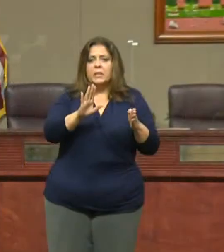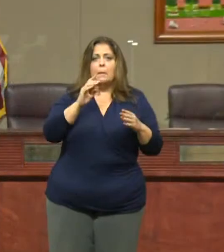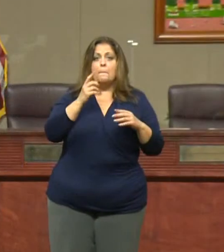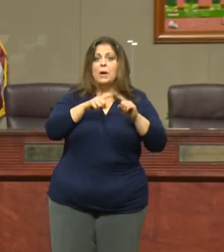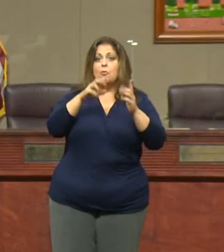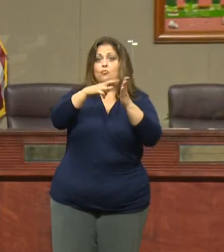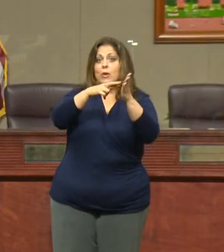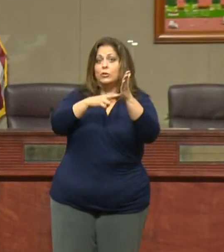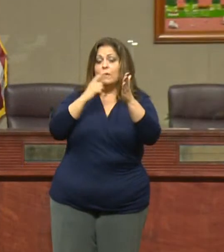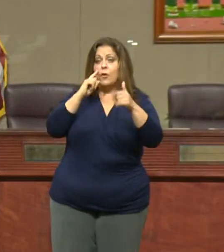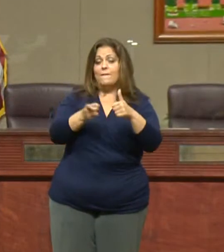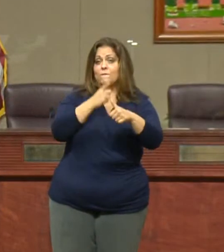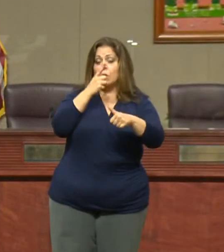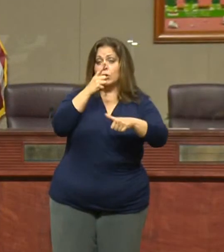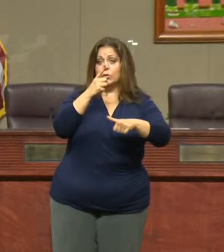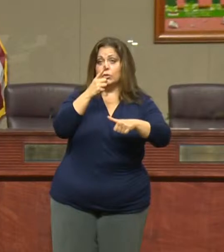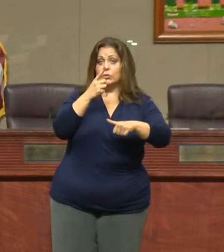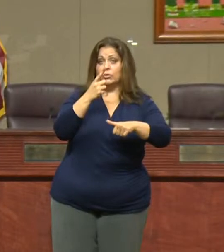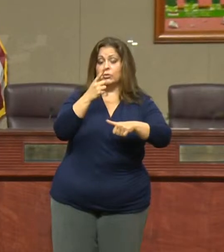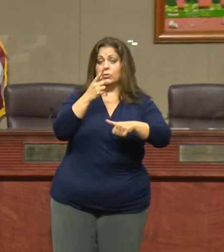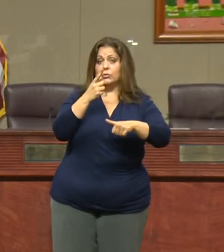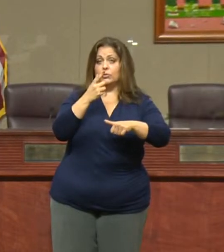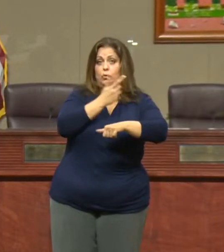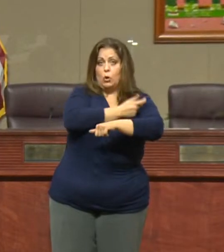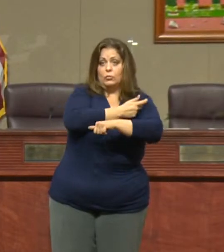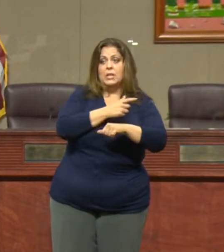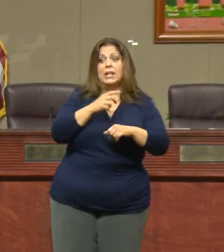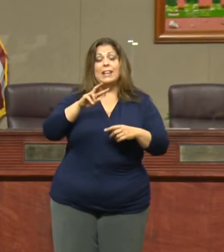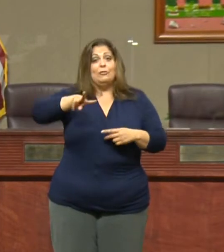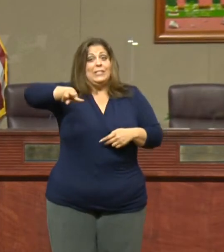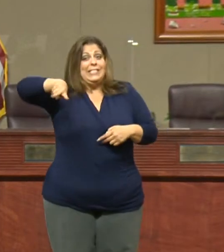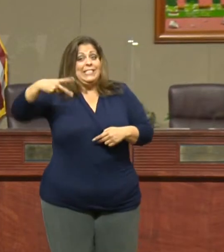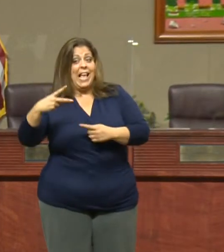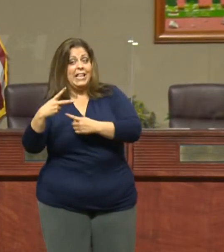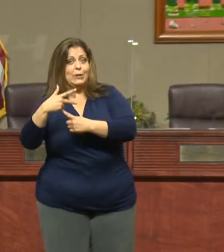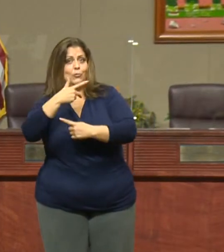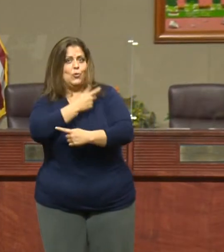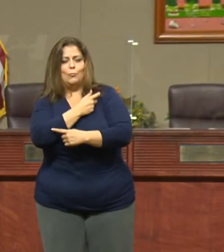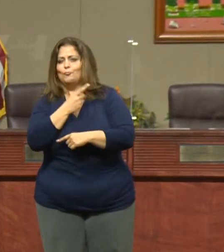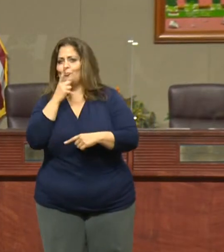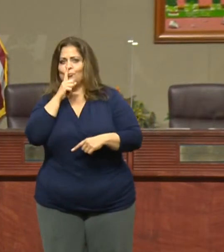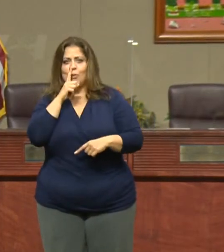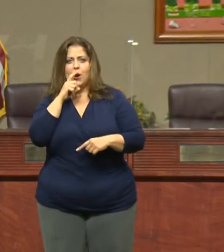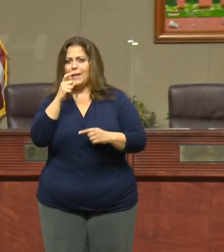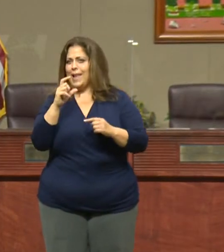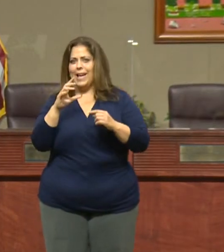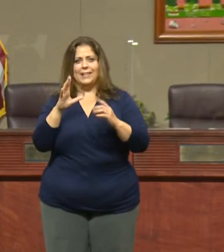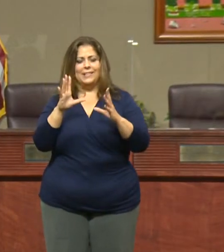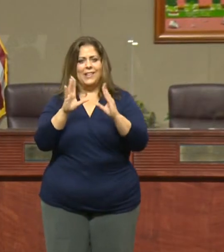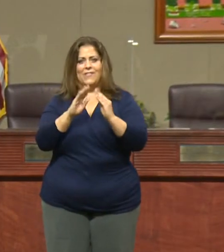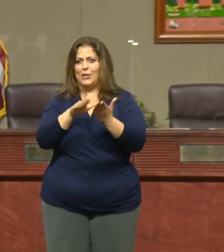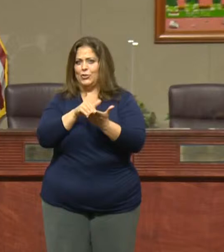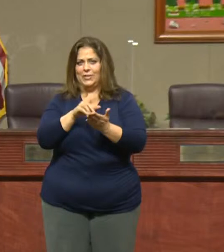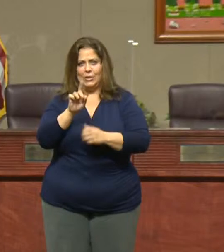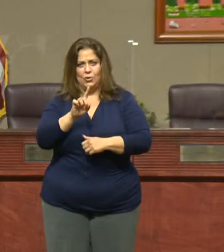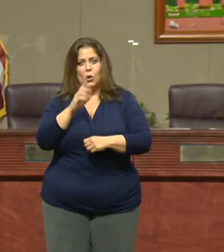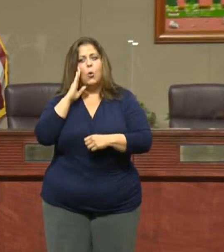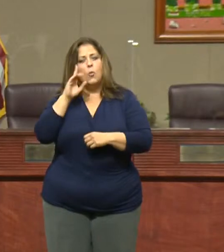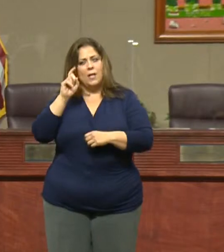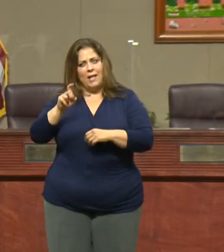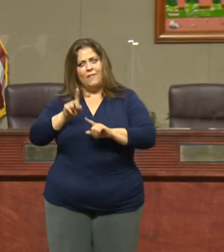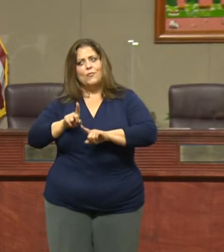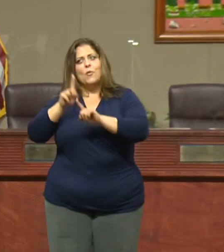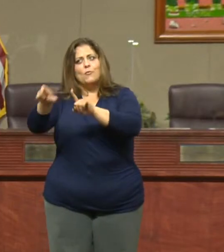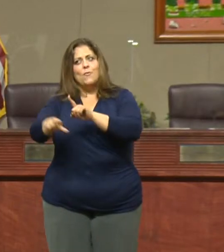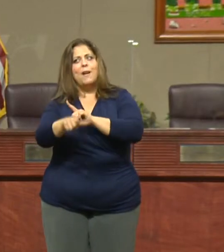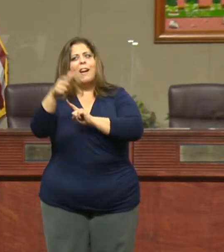dose, it will not happen at the convention center. You will have to go to any of the gyms or any future sites that may be